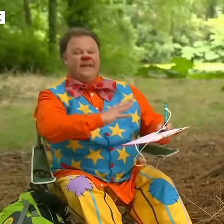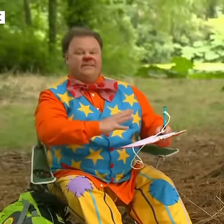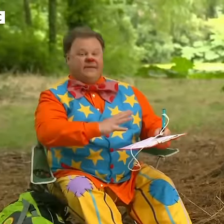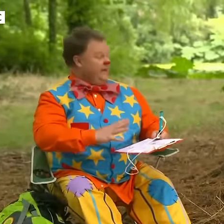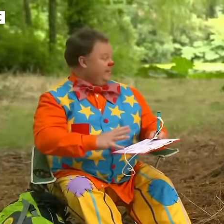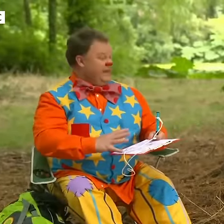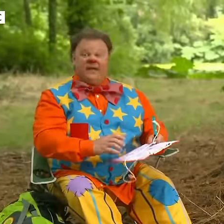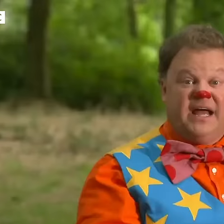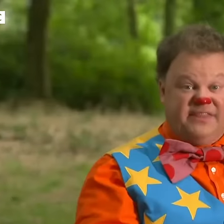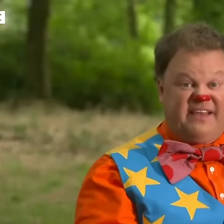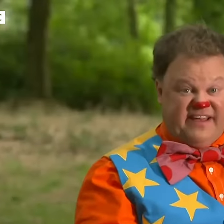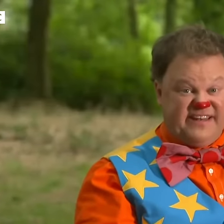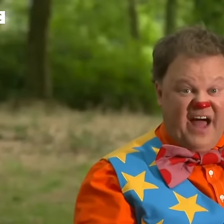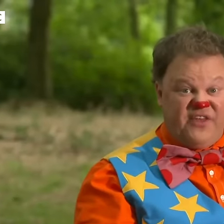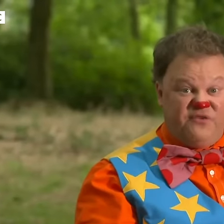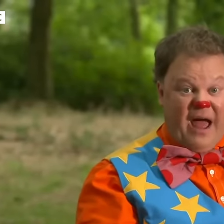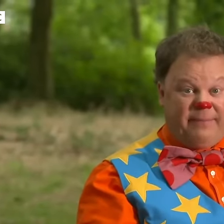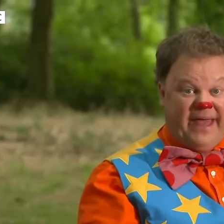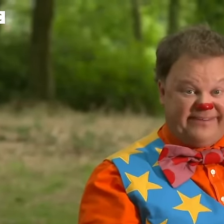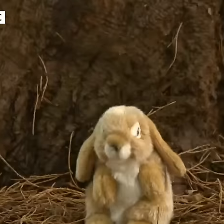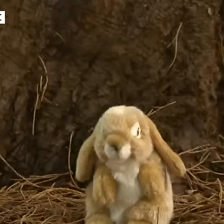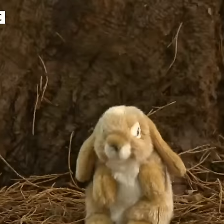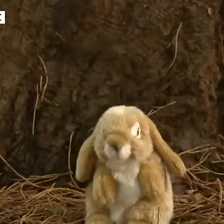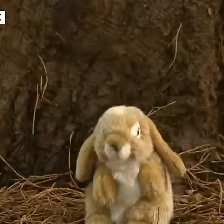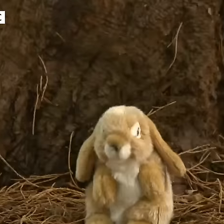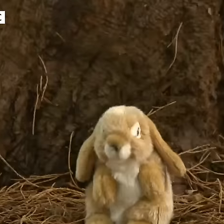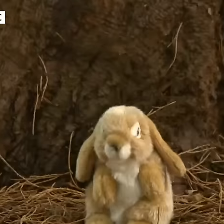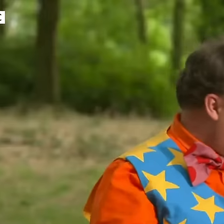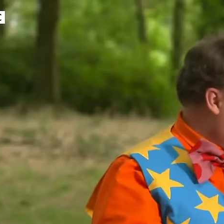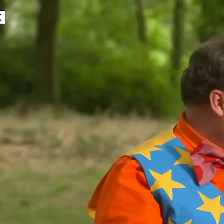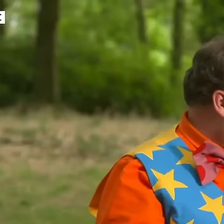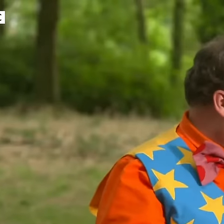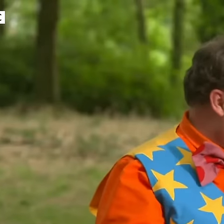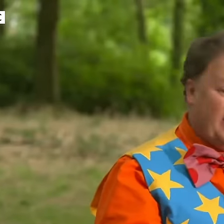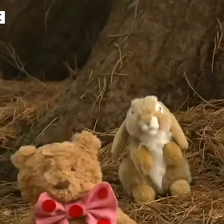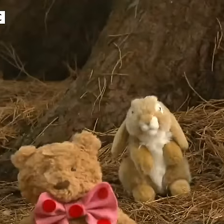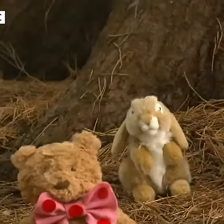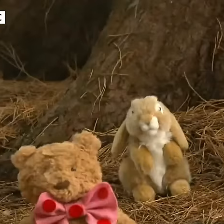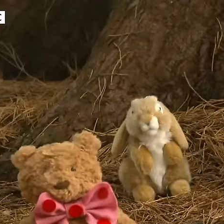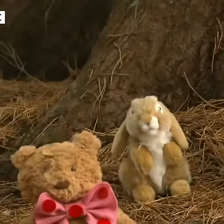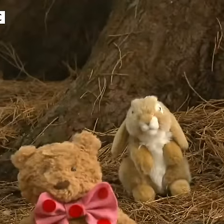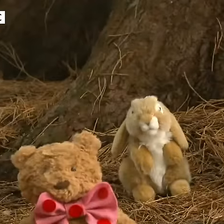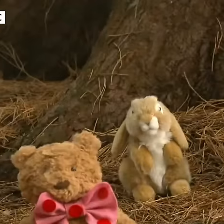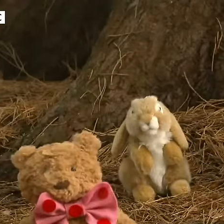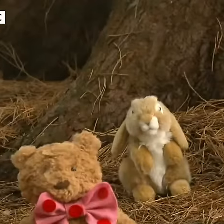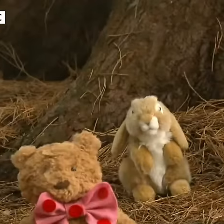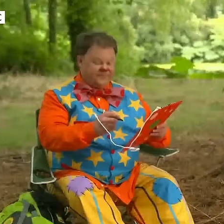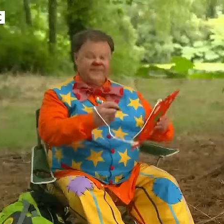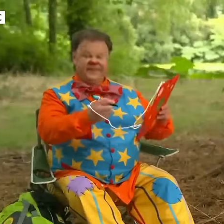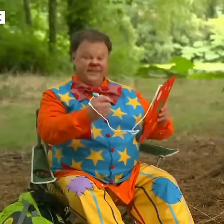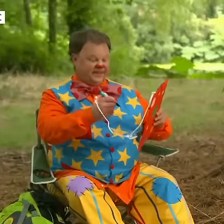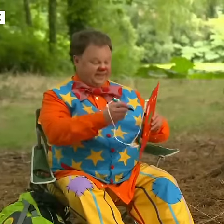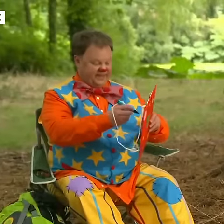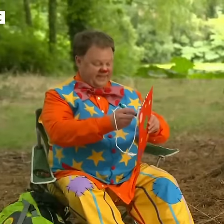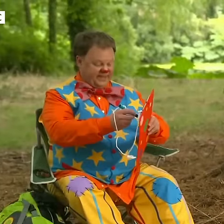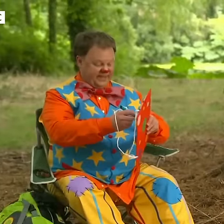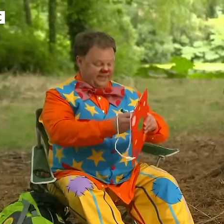Wait! There's another rabbit! And another! And another! And another! I think they've spotted your